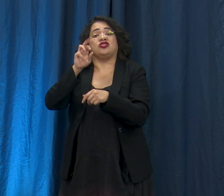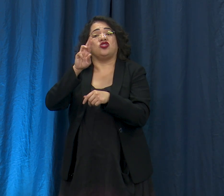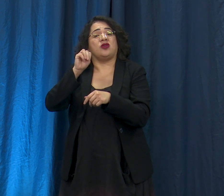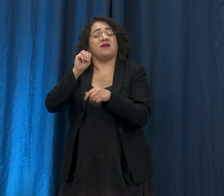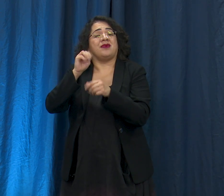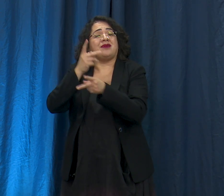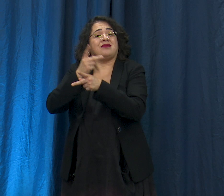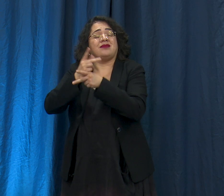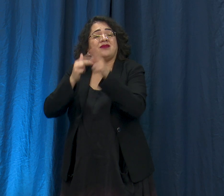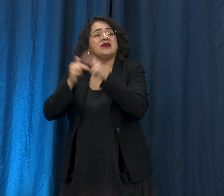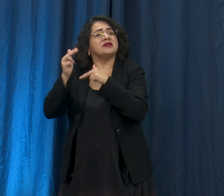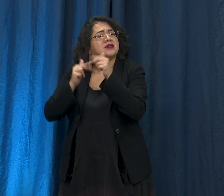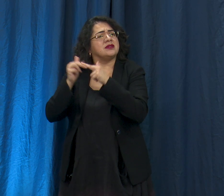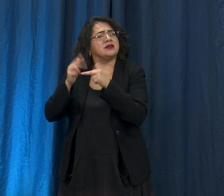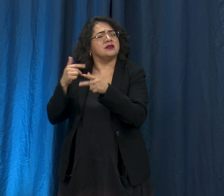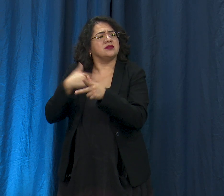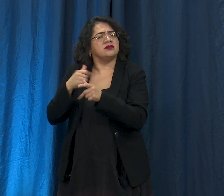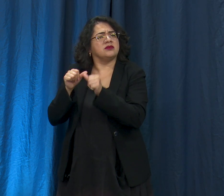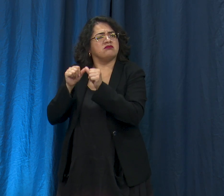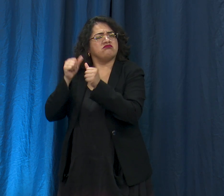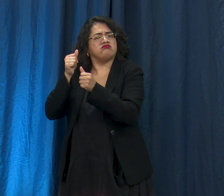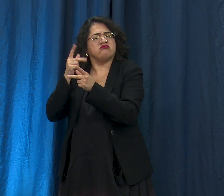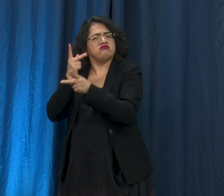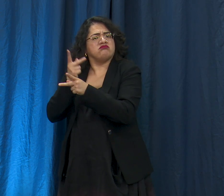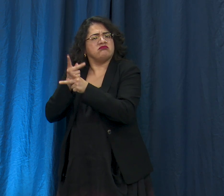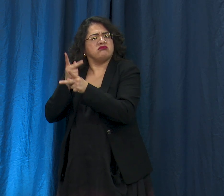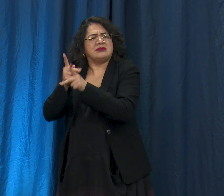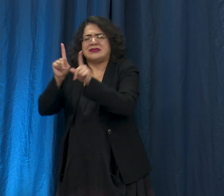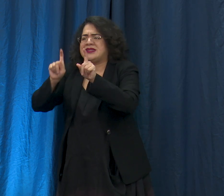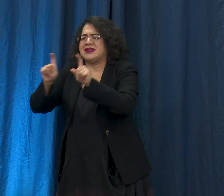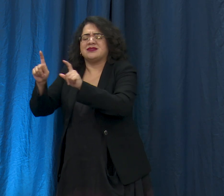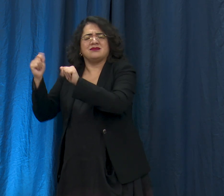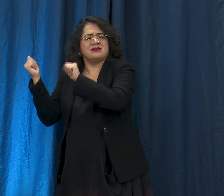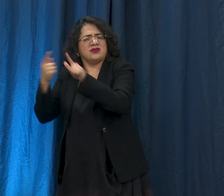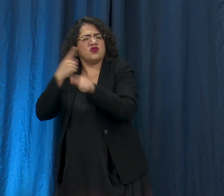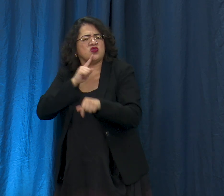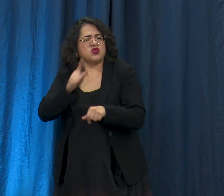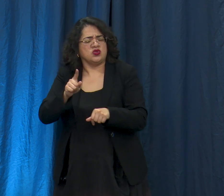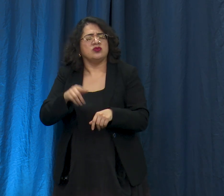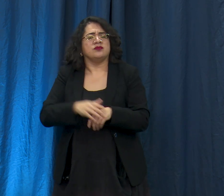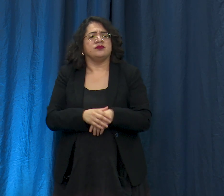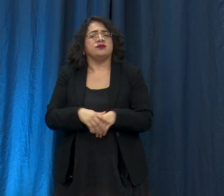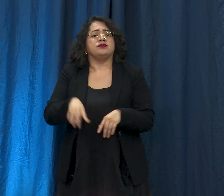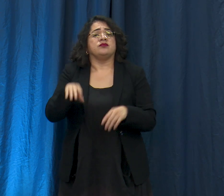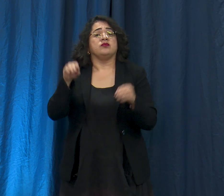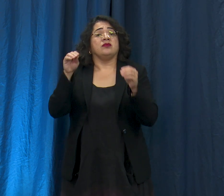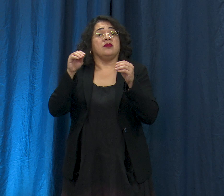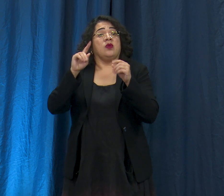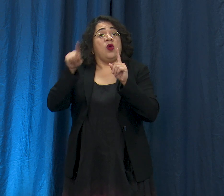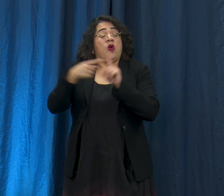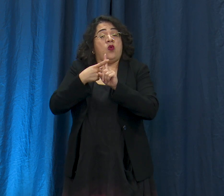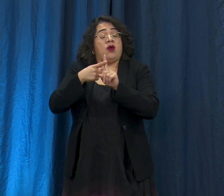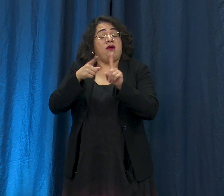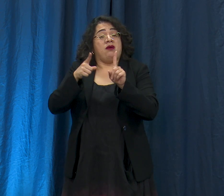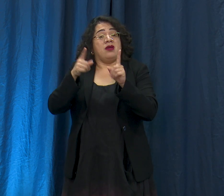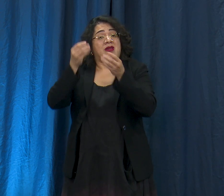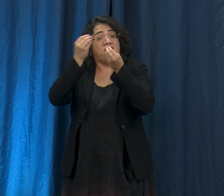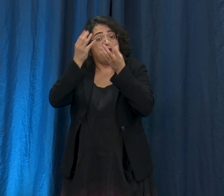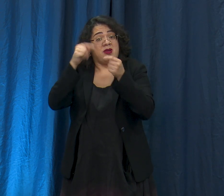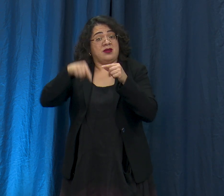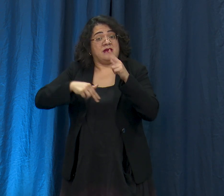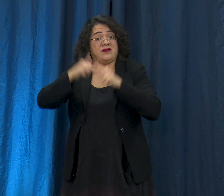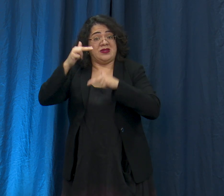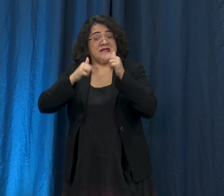Beach. Also, as the mayor described, we will begin sharing more detailed information about cases in these facilities. We have